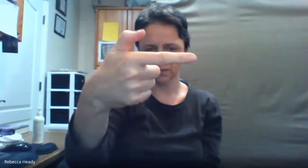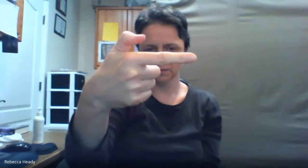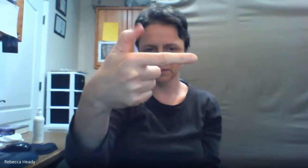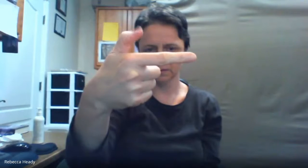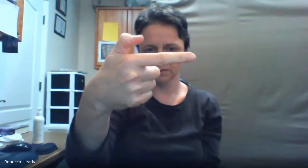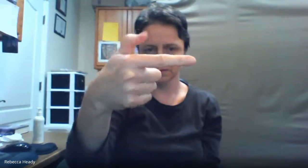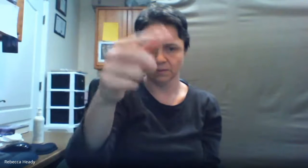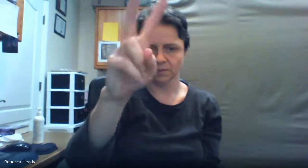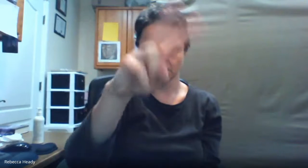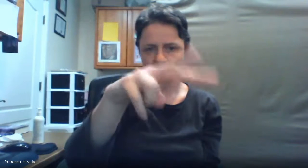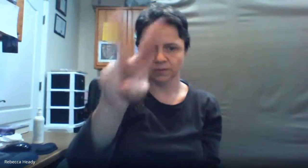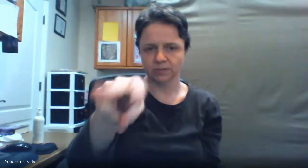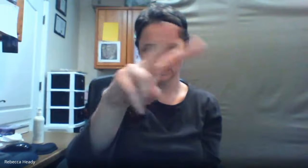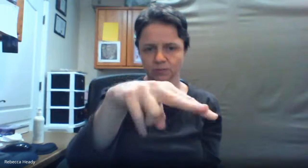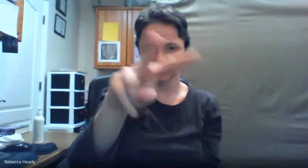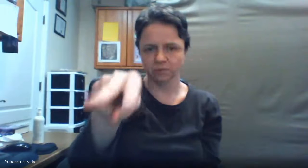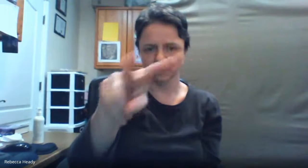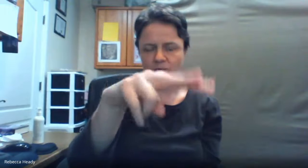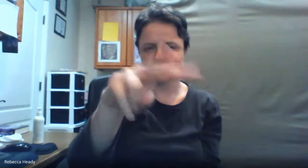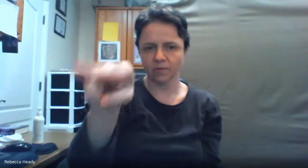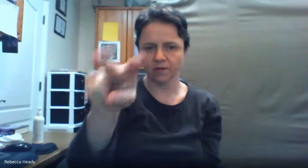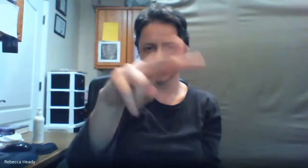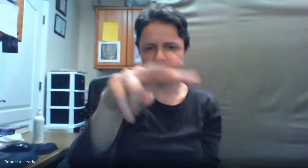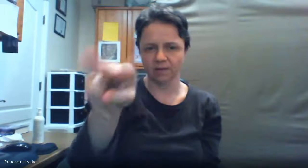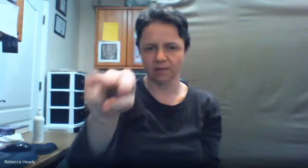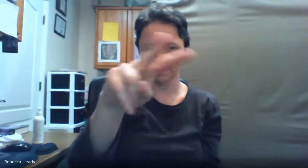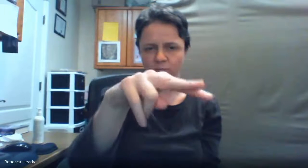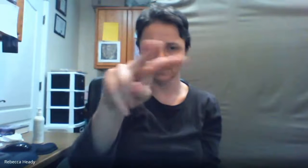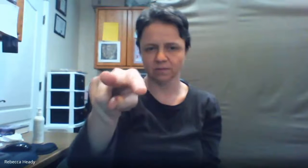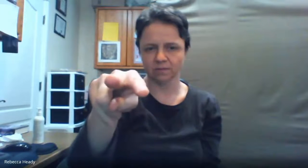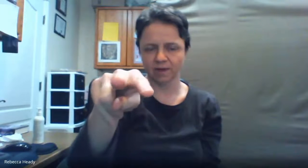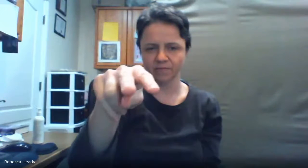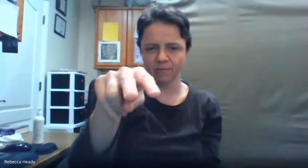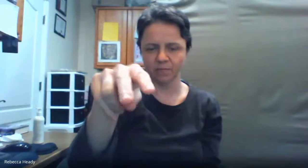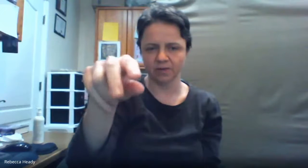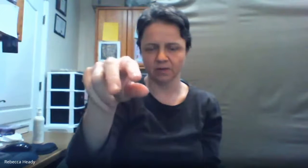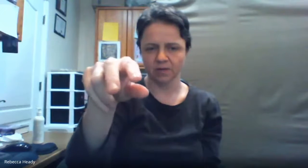21, 22. We'll go all the way to 30, and then after that, we'll be good.